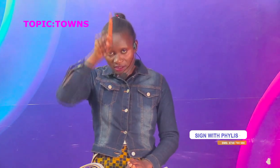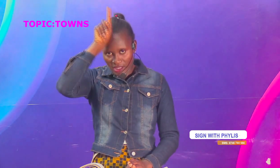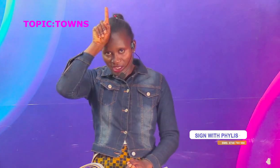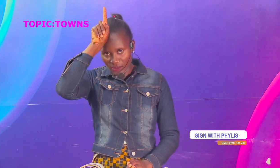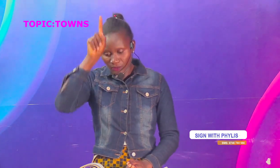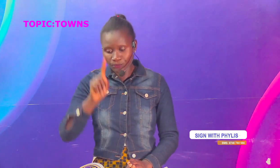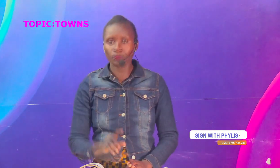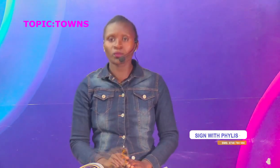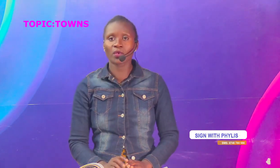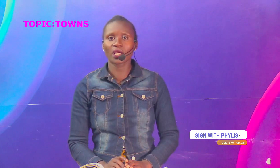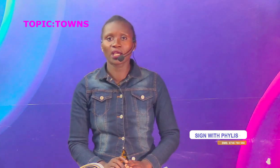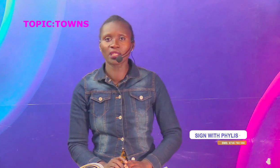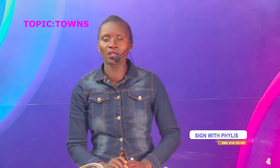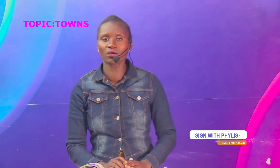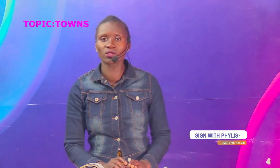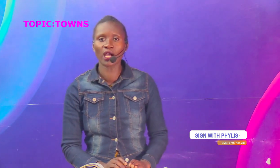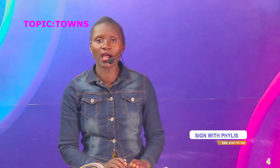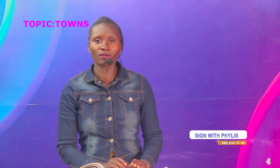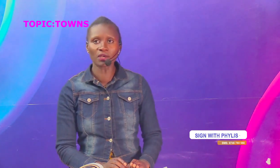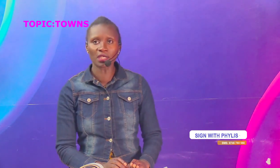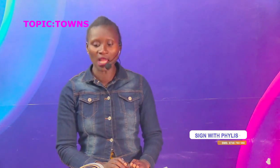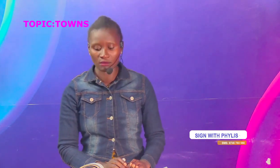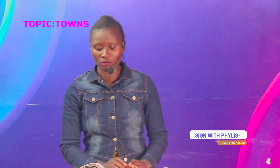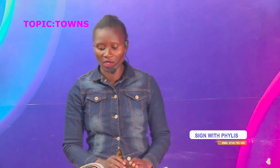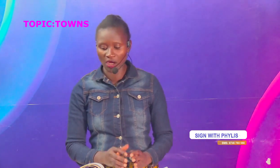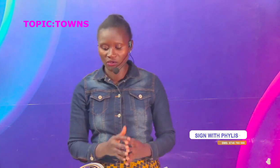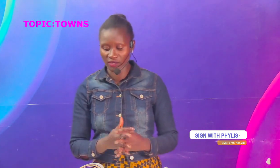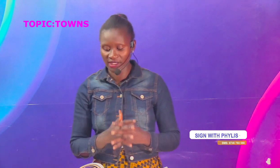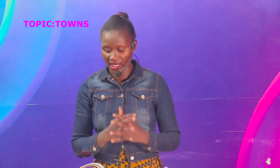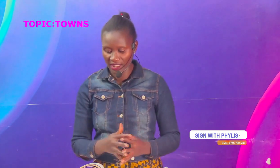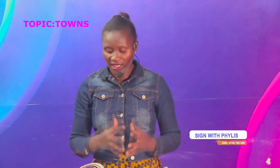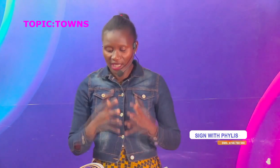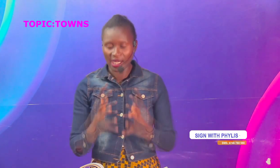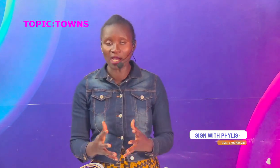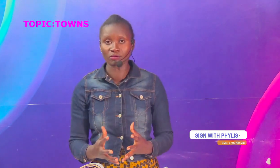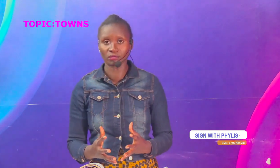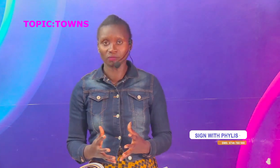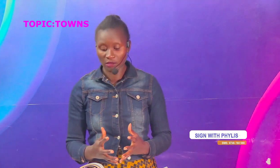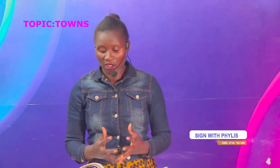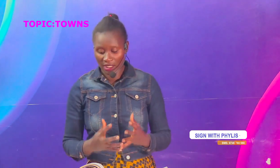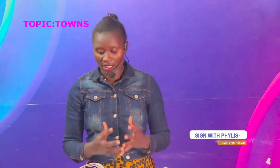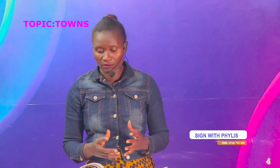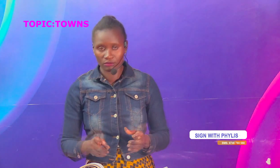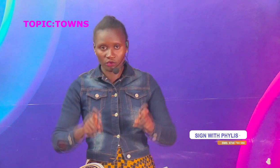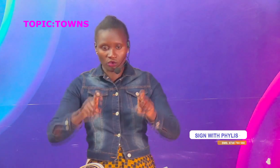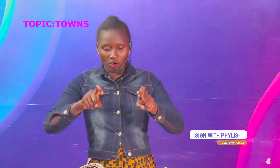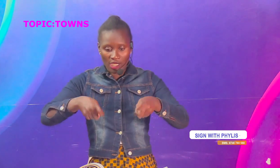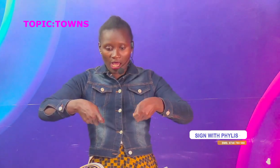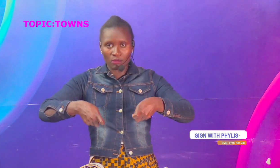Nyandarua. And then also have Lam. How do we sign Lam? Lam. So Lam.